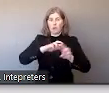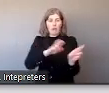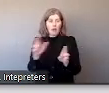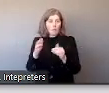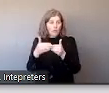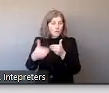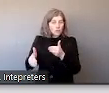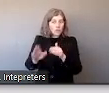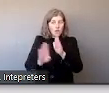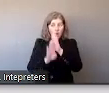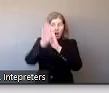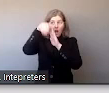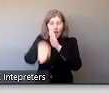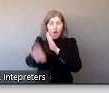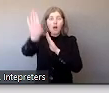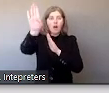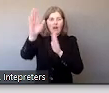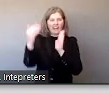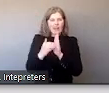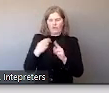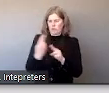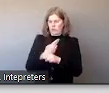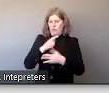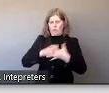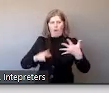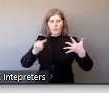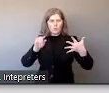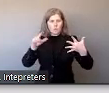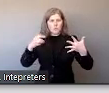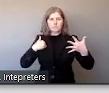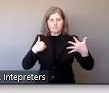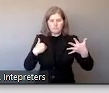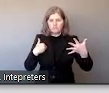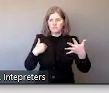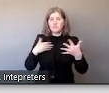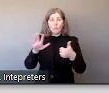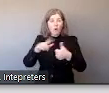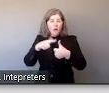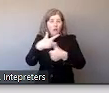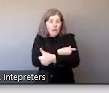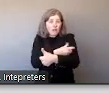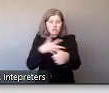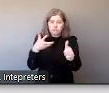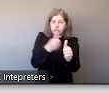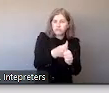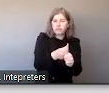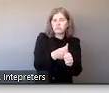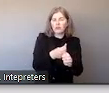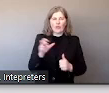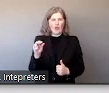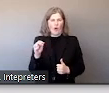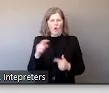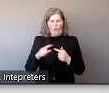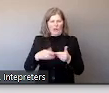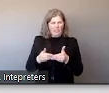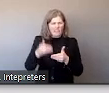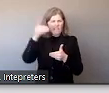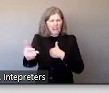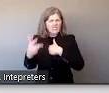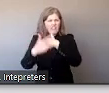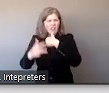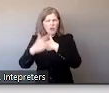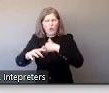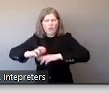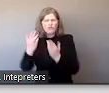wave, we need to use the tools we have. Stay up to date on your vaccinations. No, I don't know when the next booster is going to